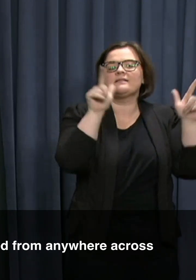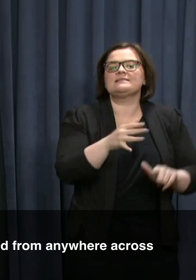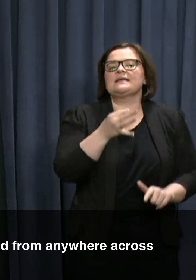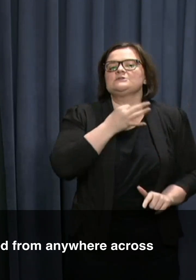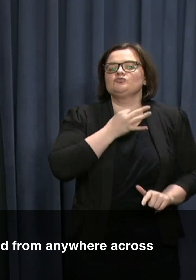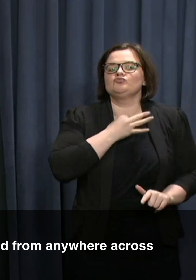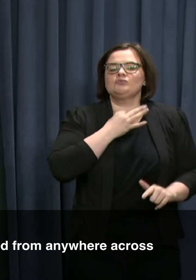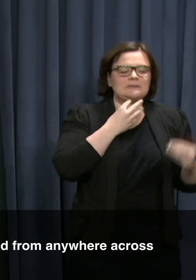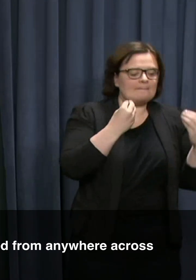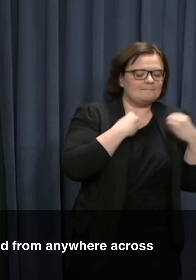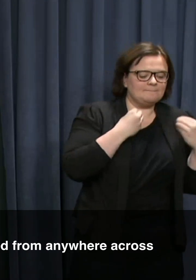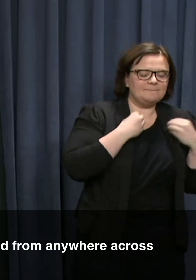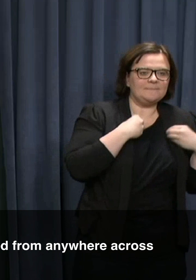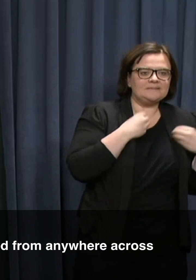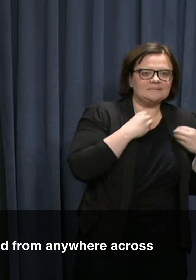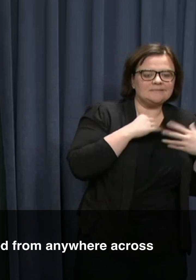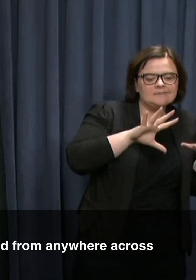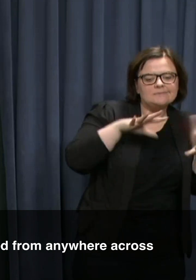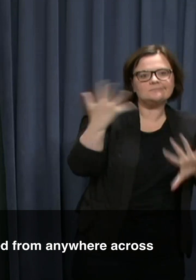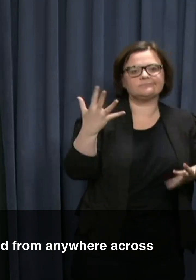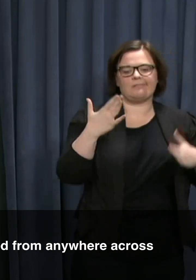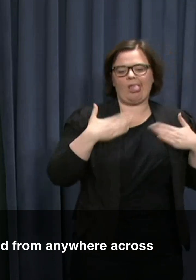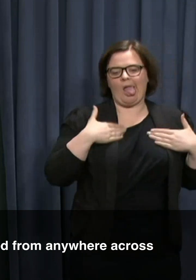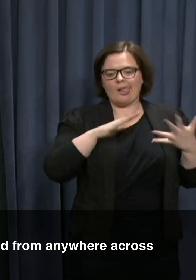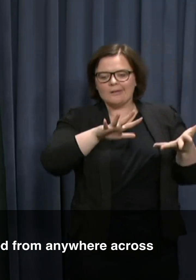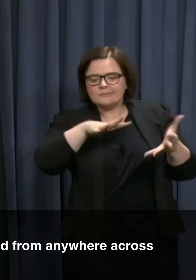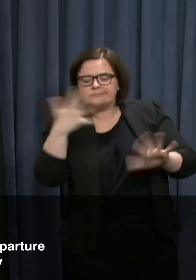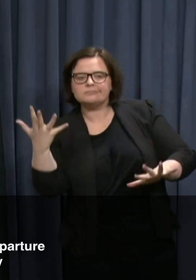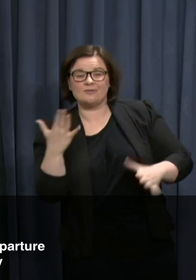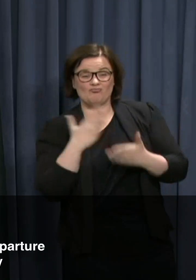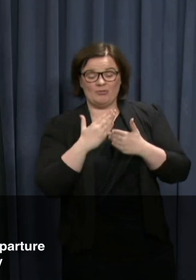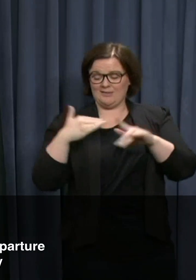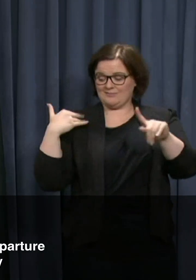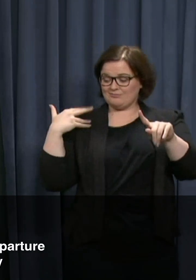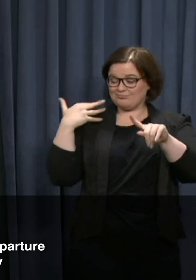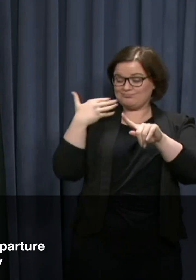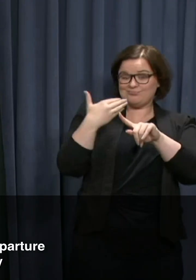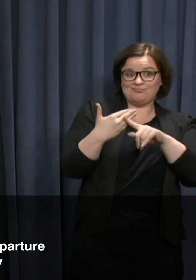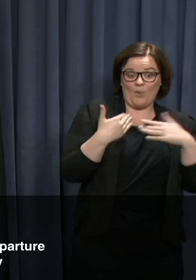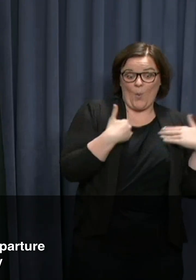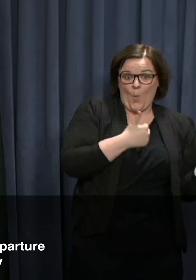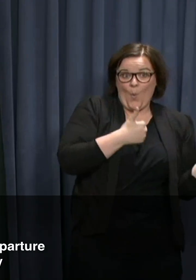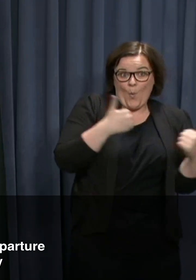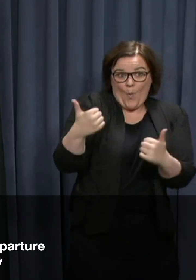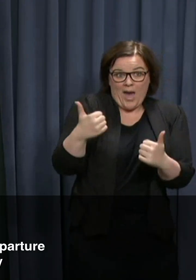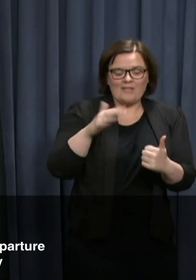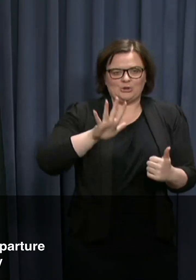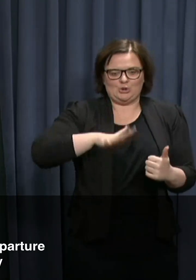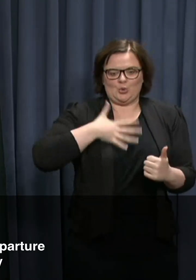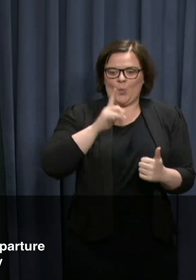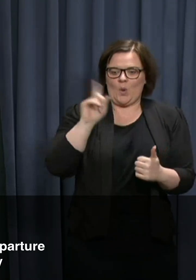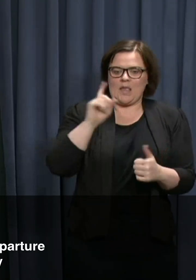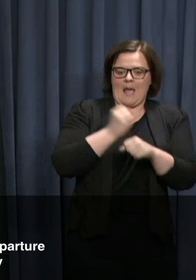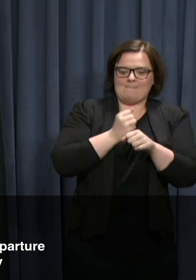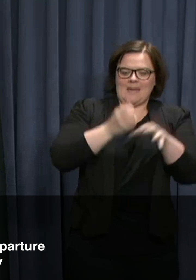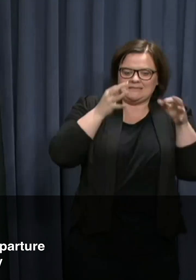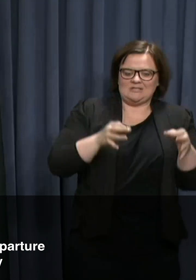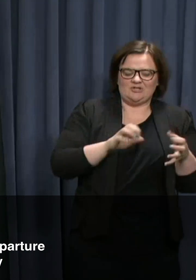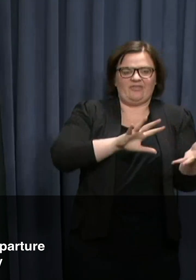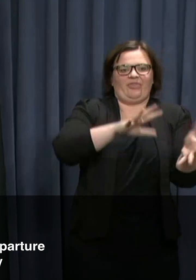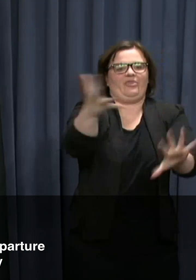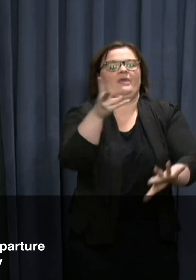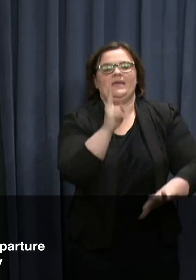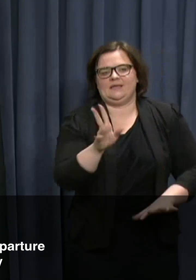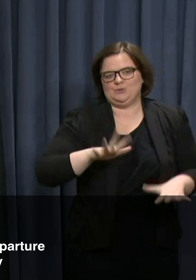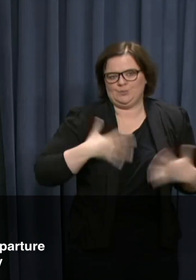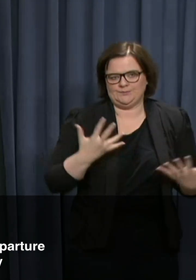across Australia, but rules of entry would remain. For interstate arrivals, 1. Travellers would need to be